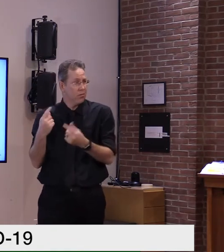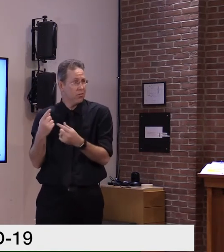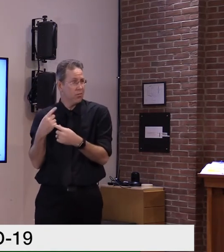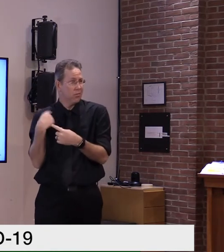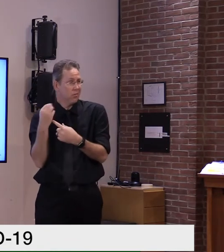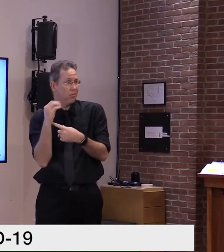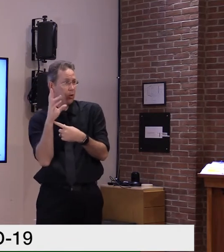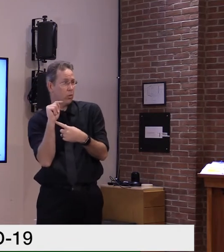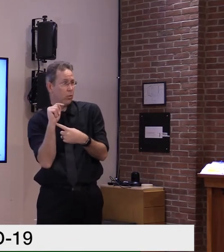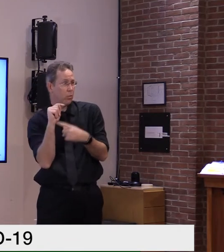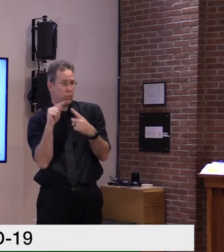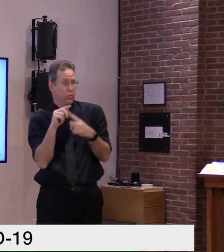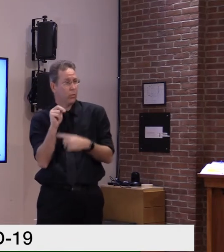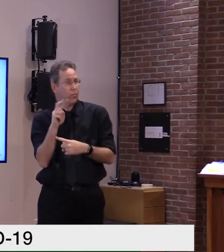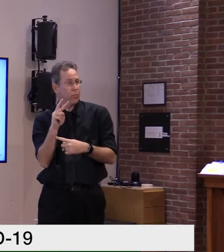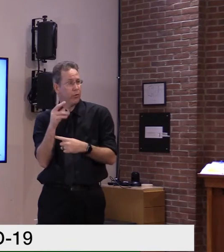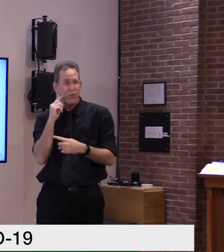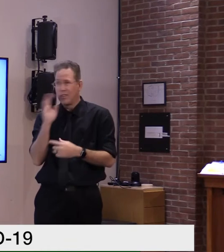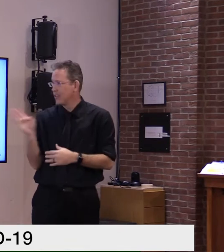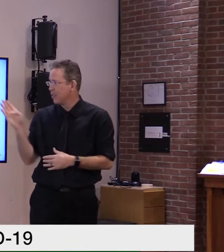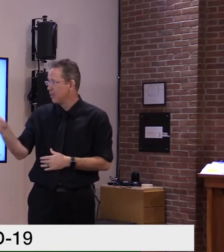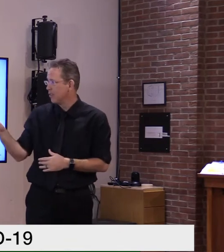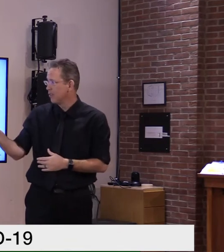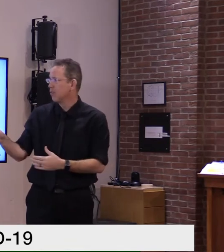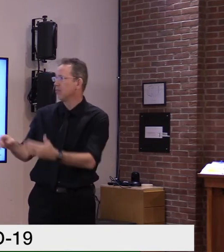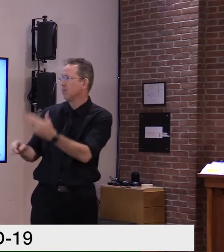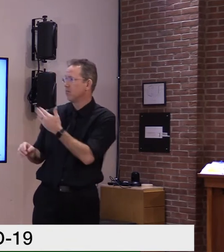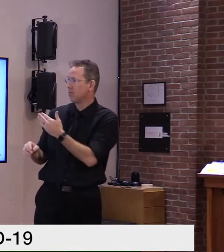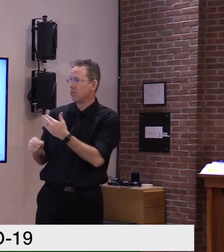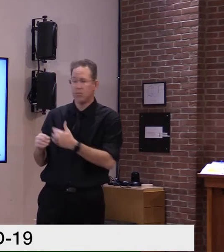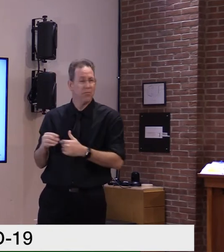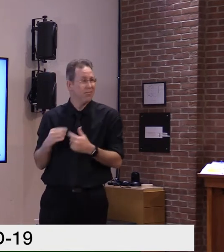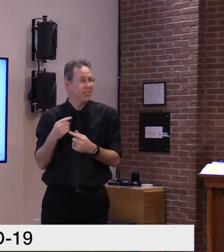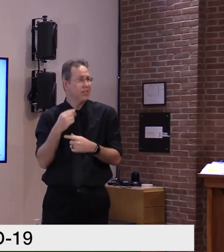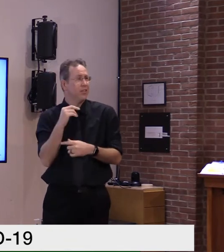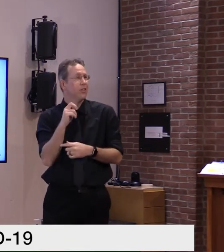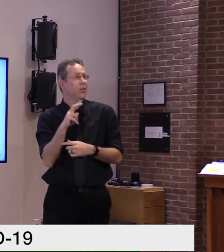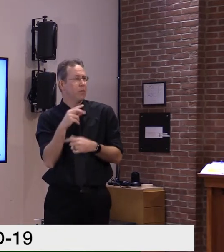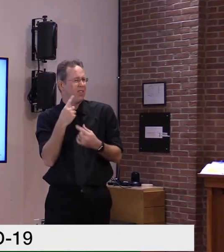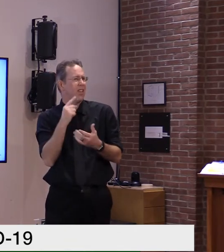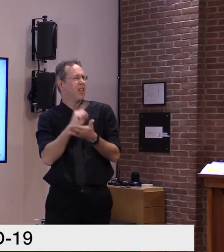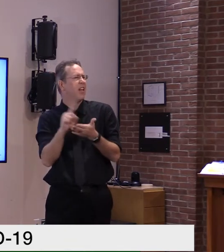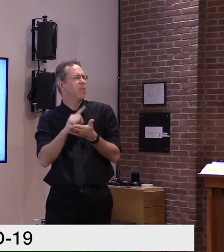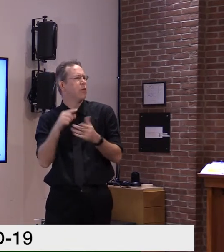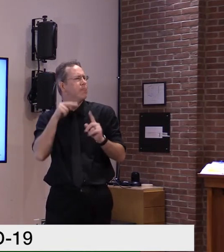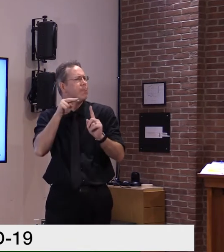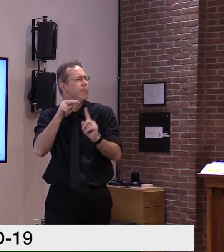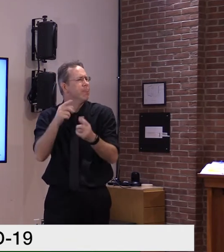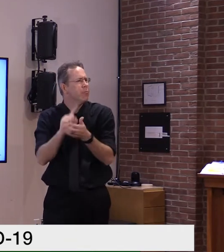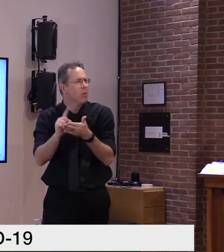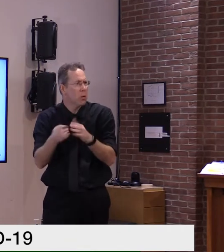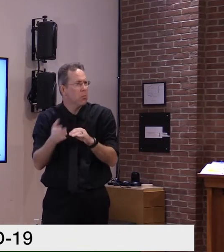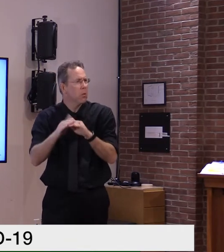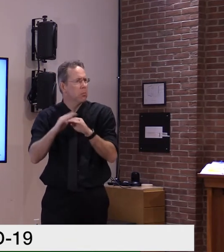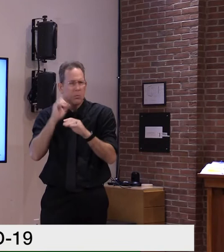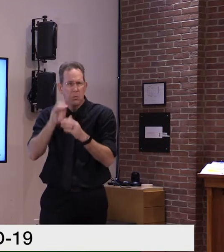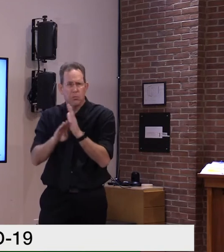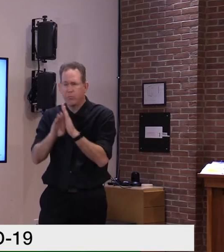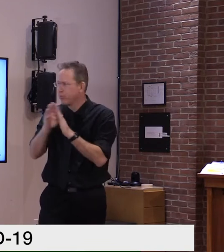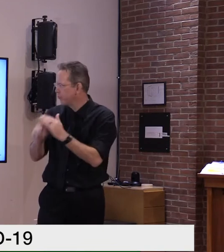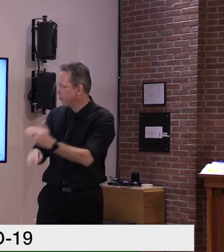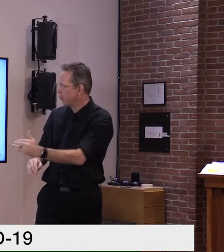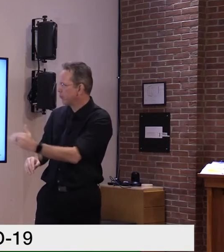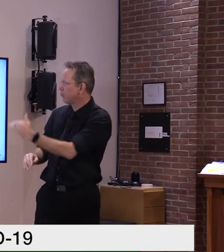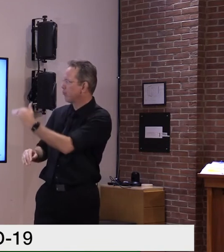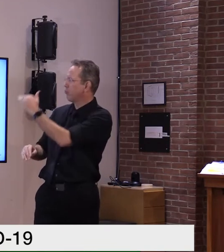to November 16th, you can see that the week over week growth has continued to slow. It was growing for 3 or 4 weeks at a